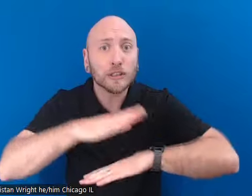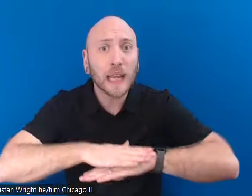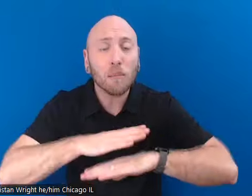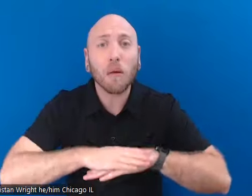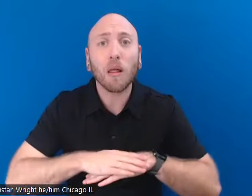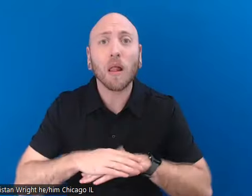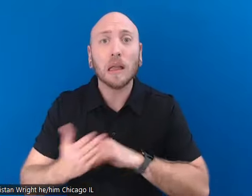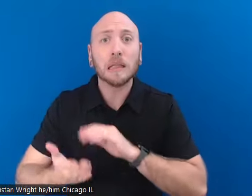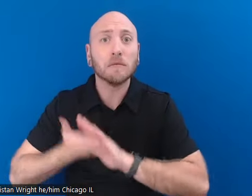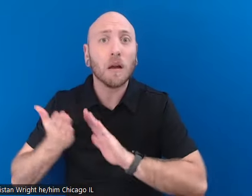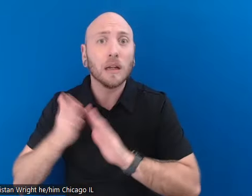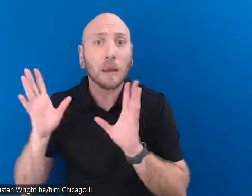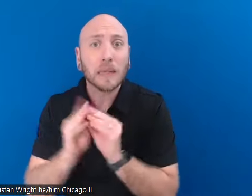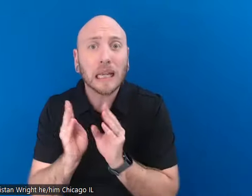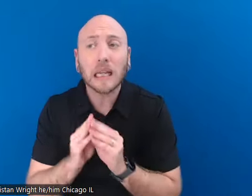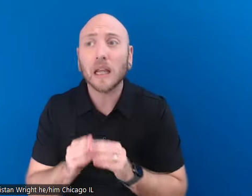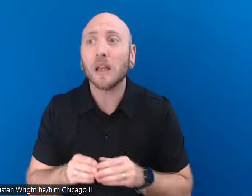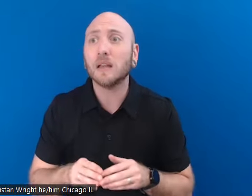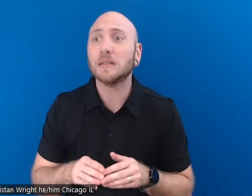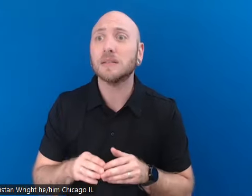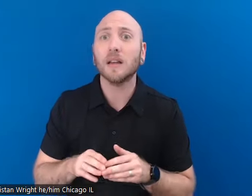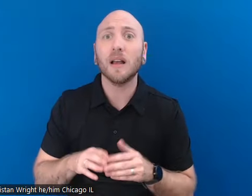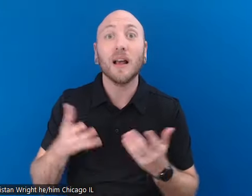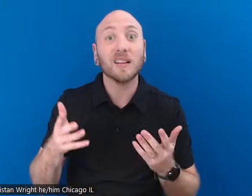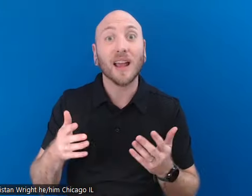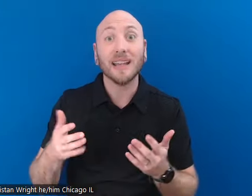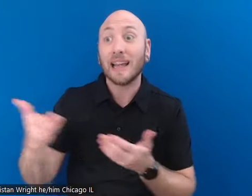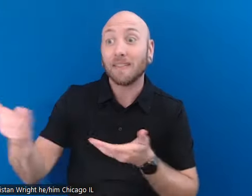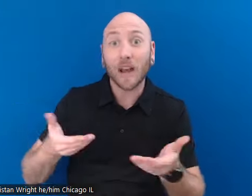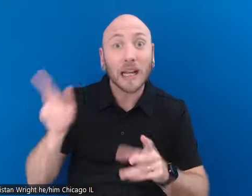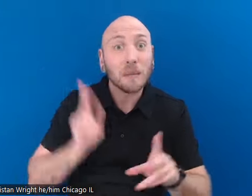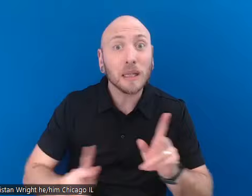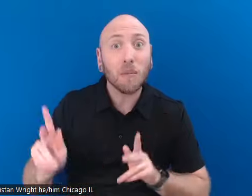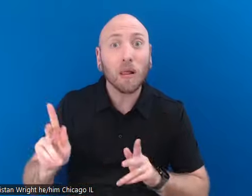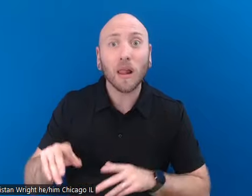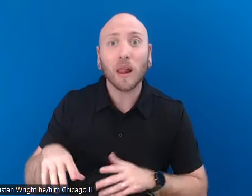to, ask people to come.